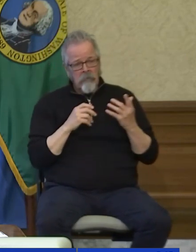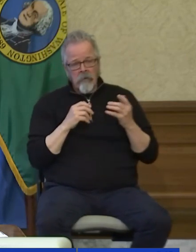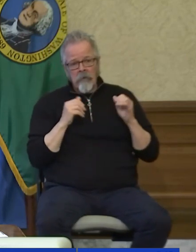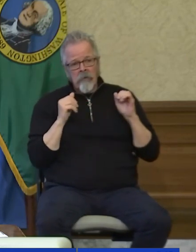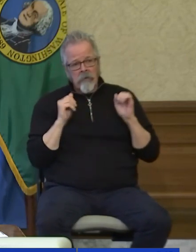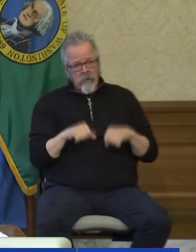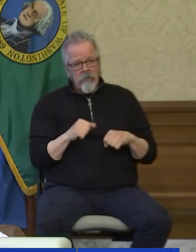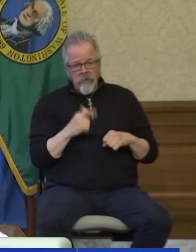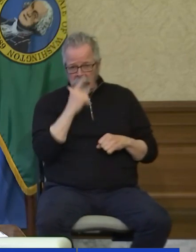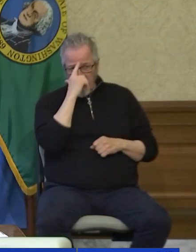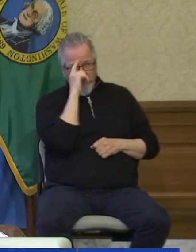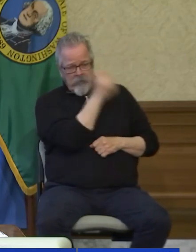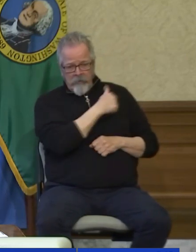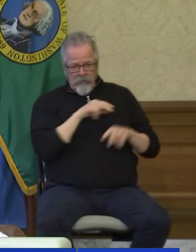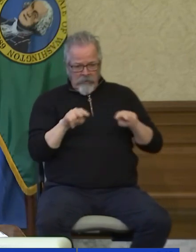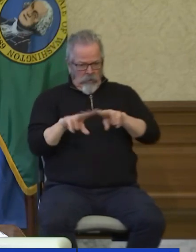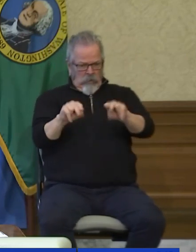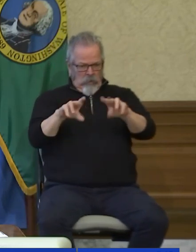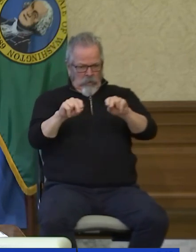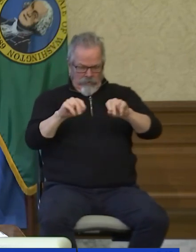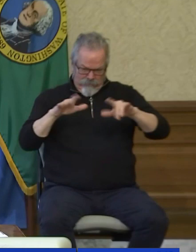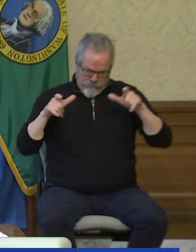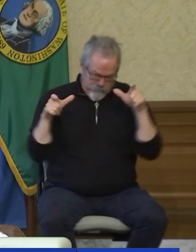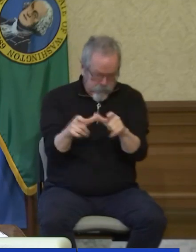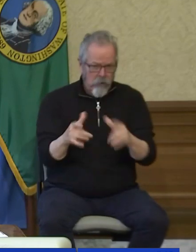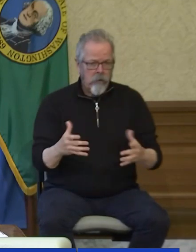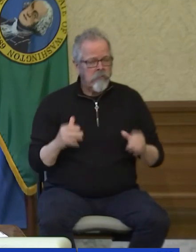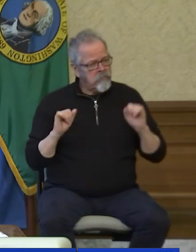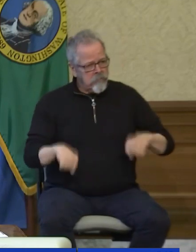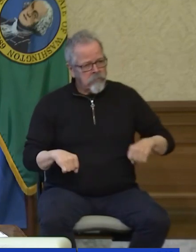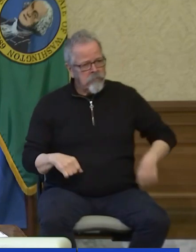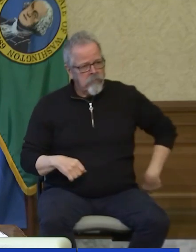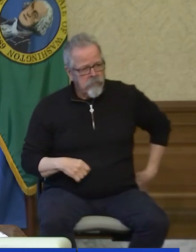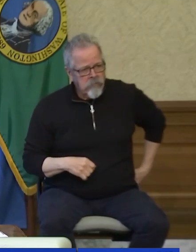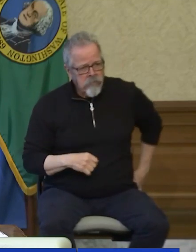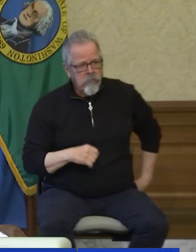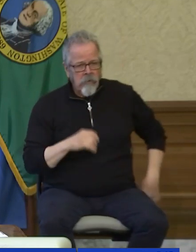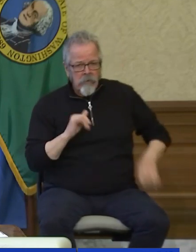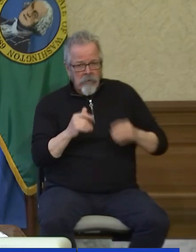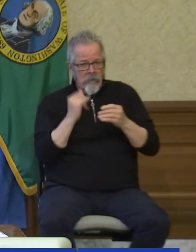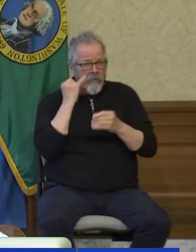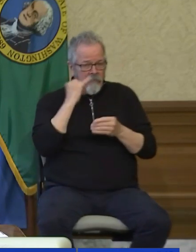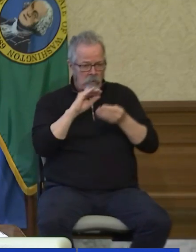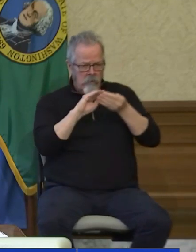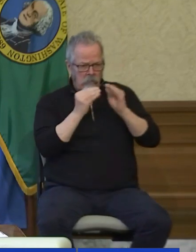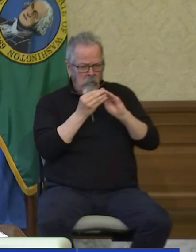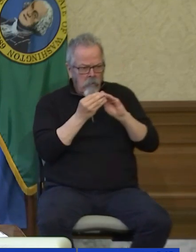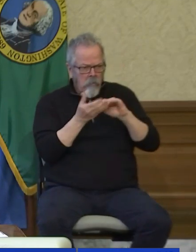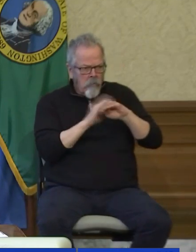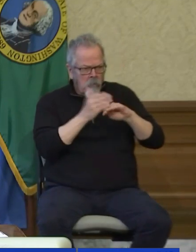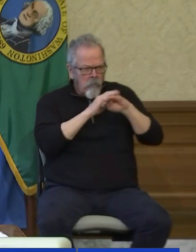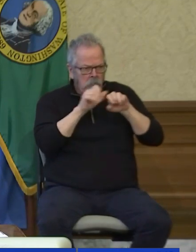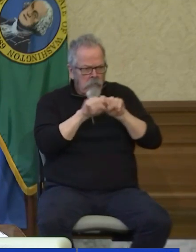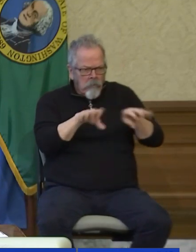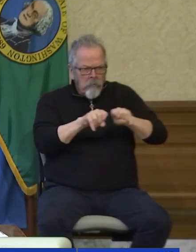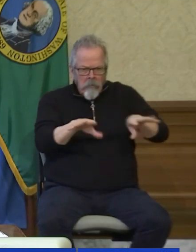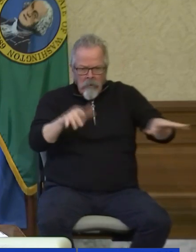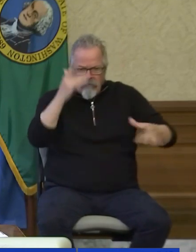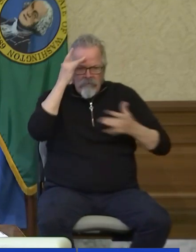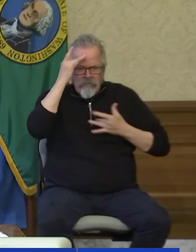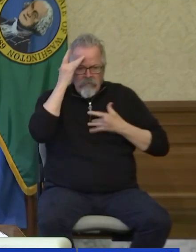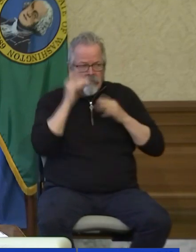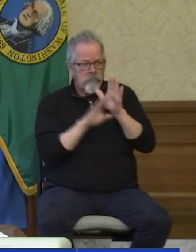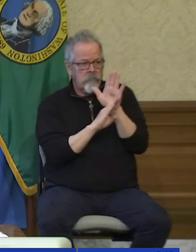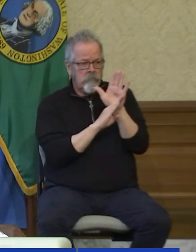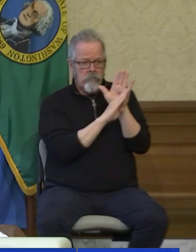local decision-making for the public needs and local conditions. Now, I'd like to describe the conditions